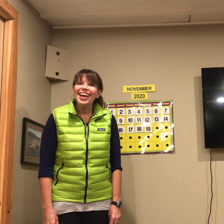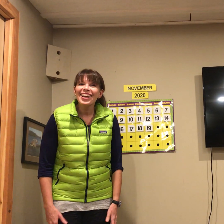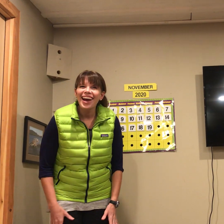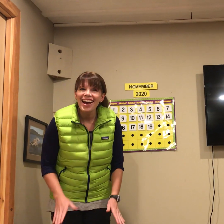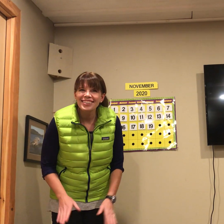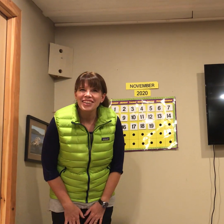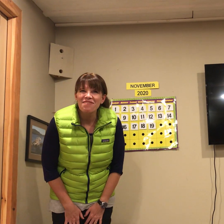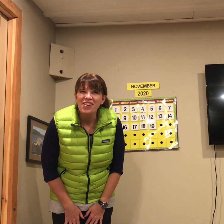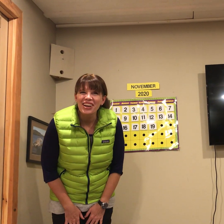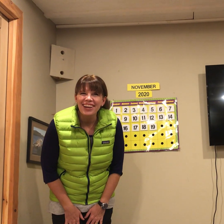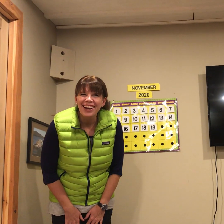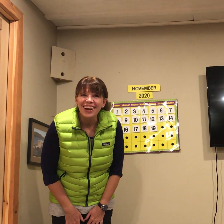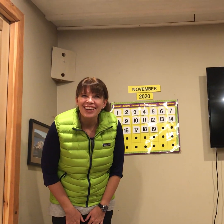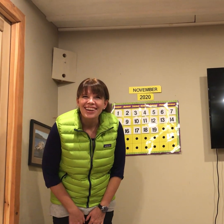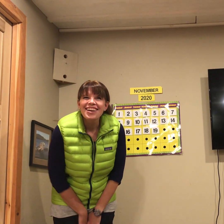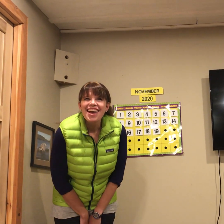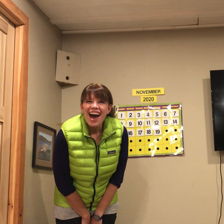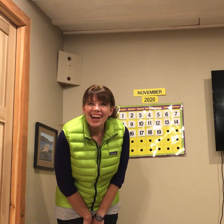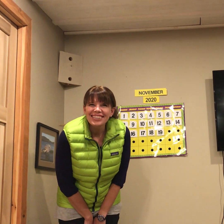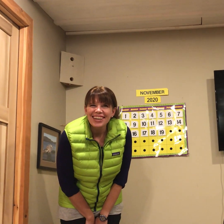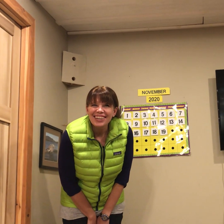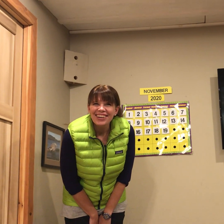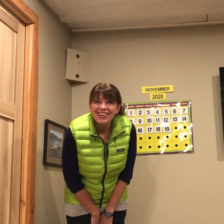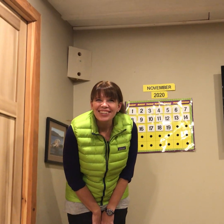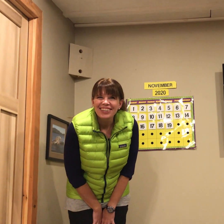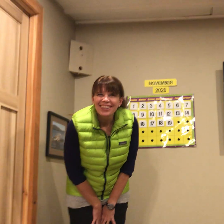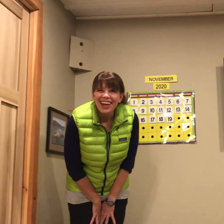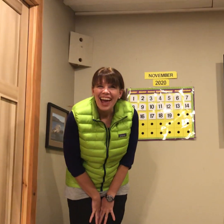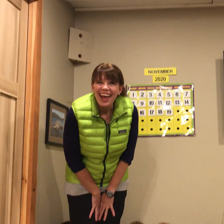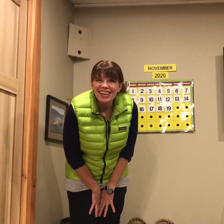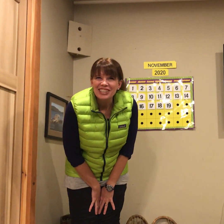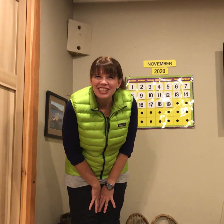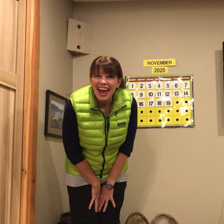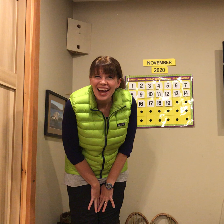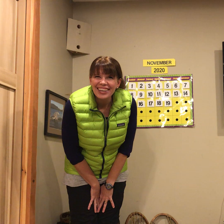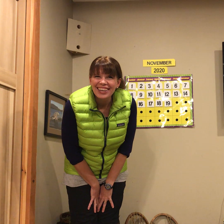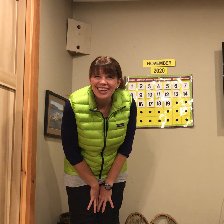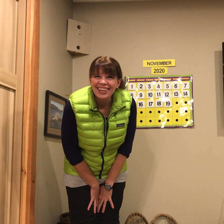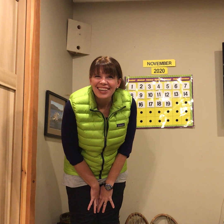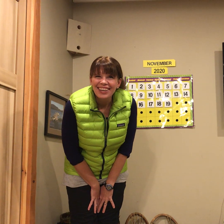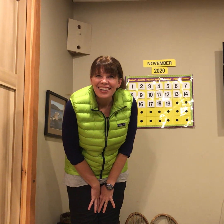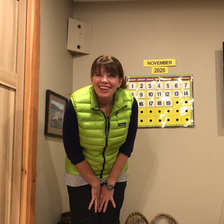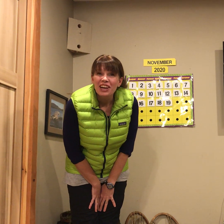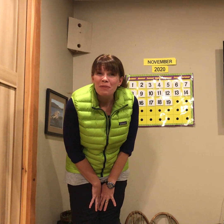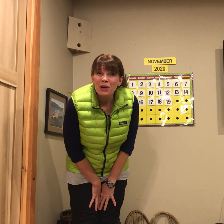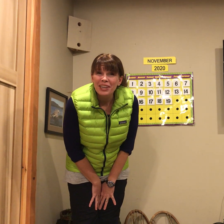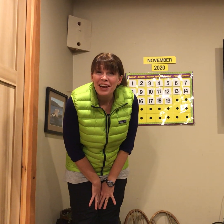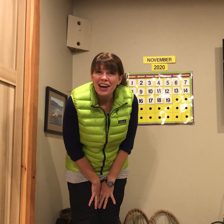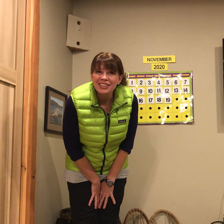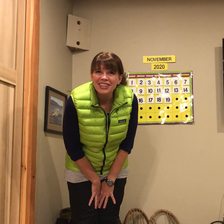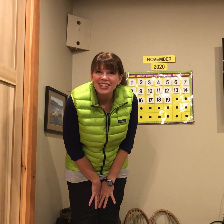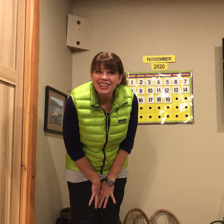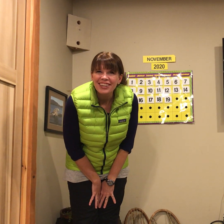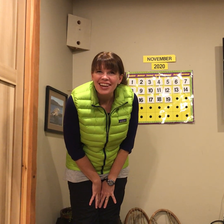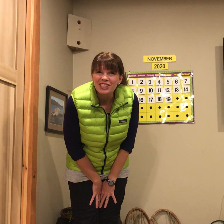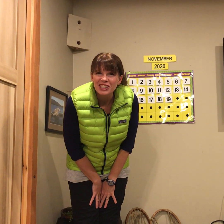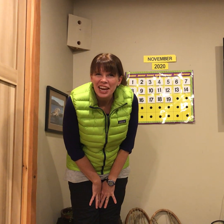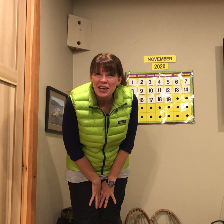Hey guys, good morning. Hi Daniel. Hey Jack. Good morning Hunter and